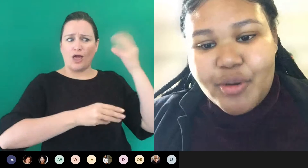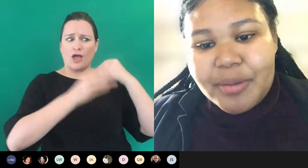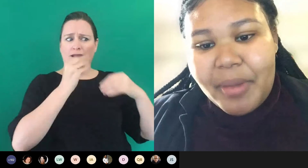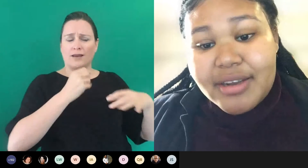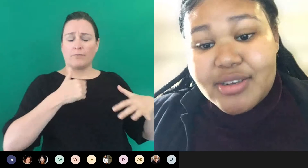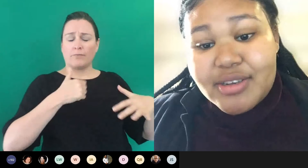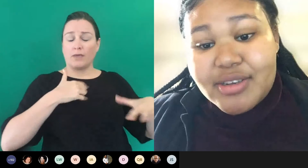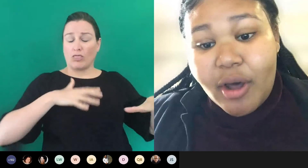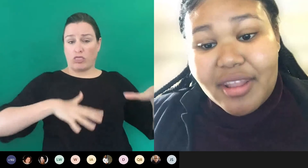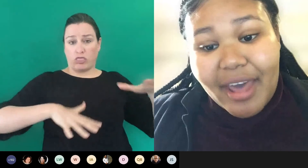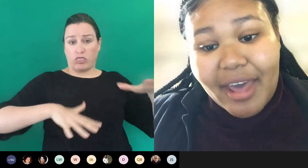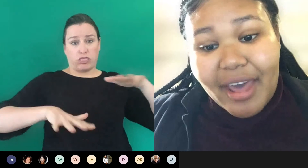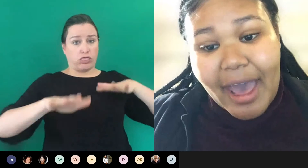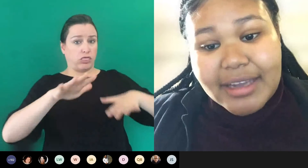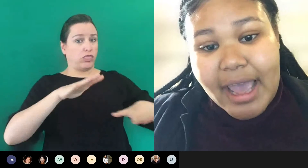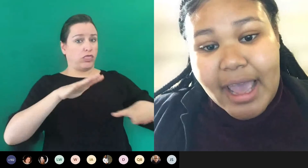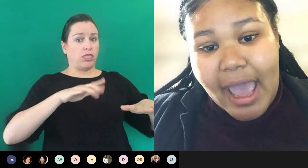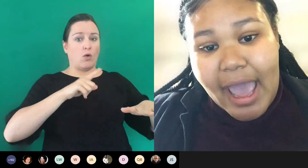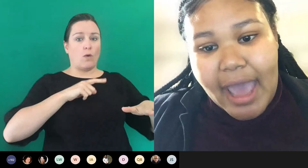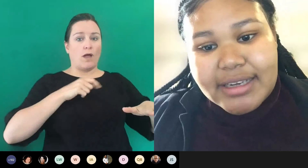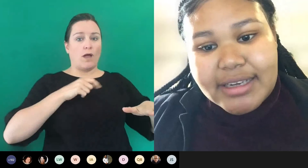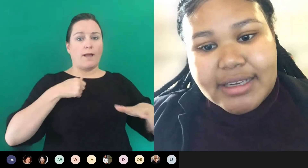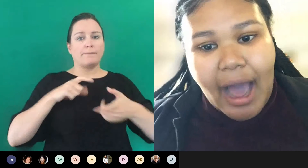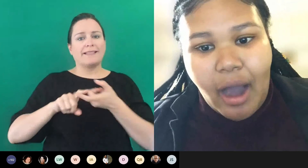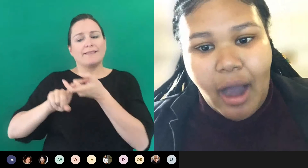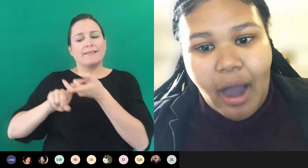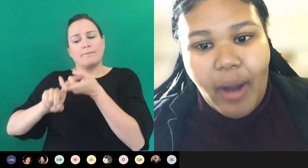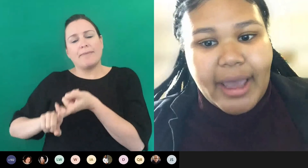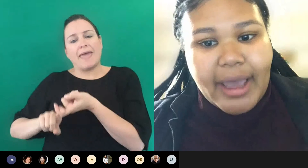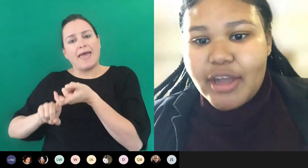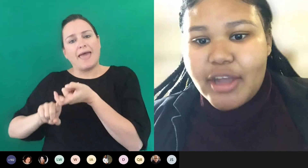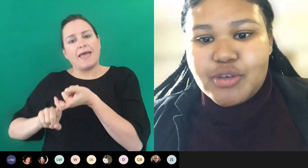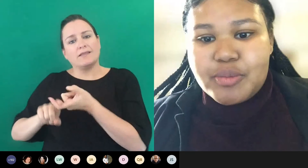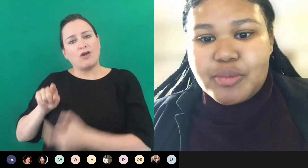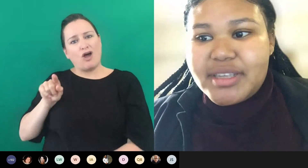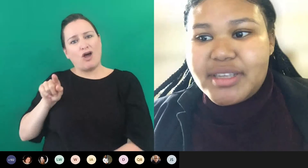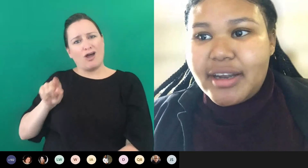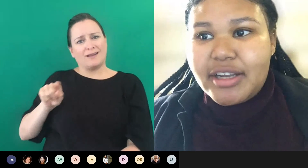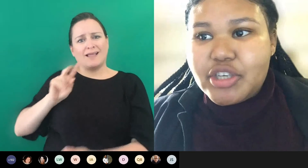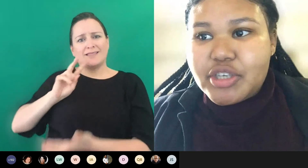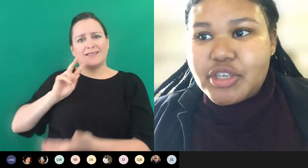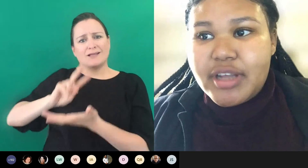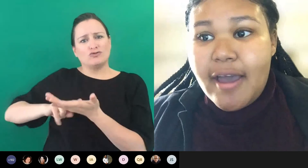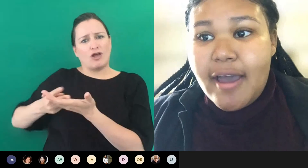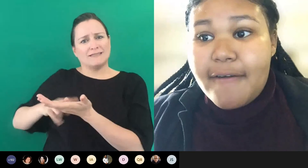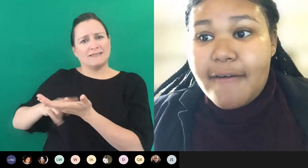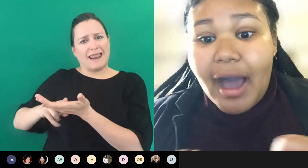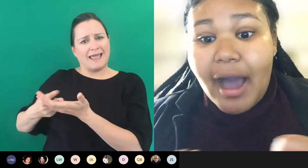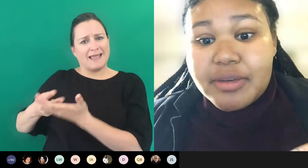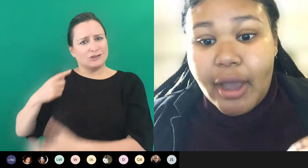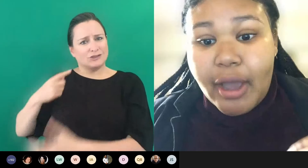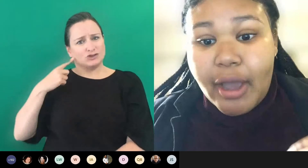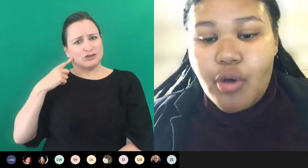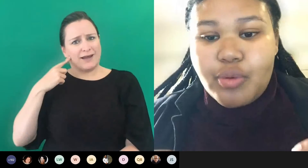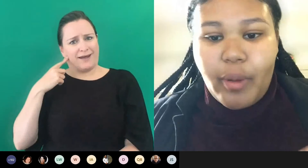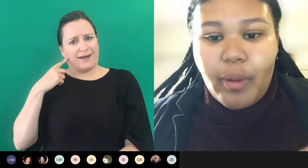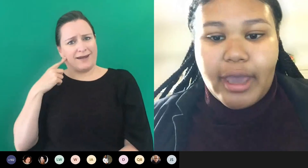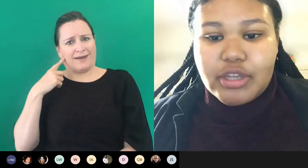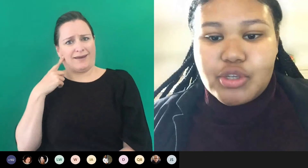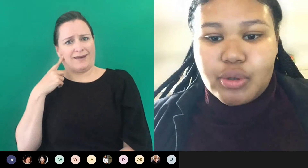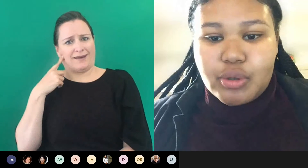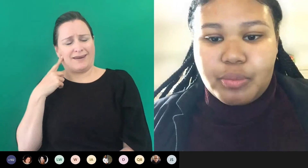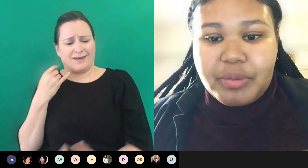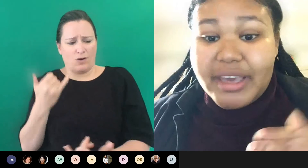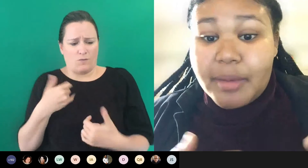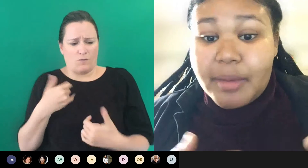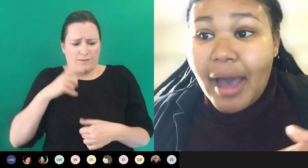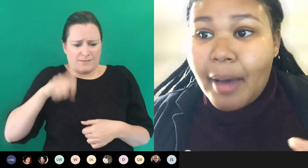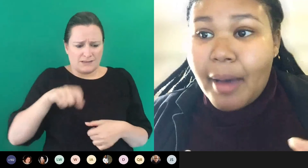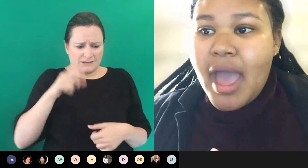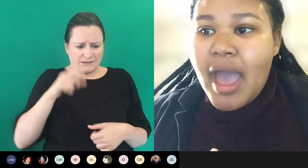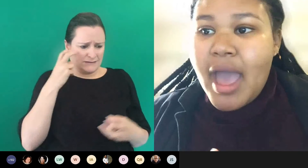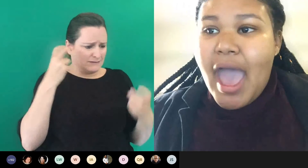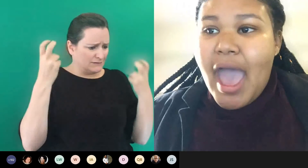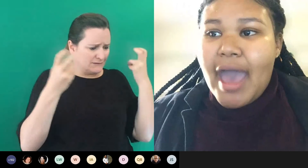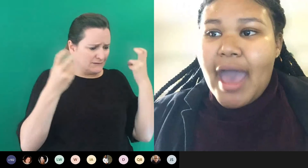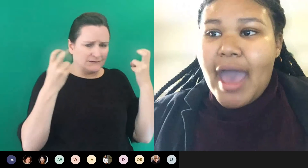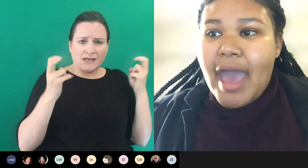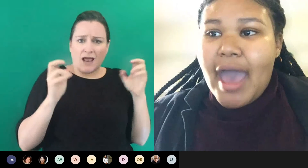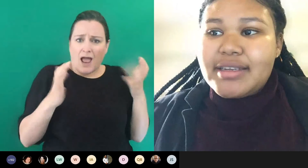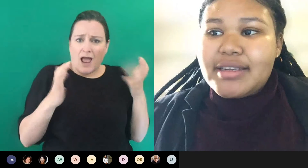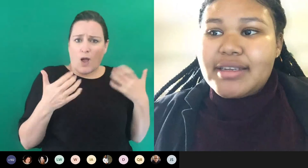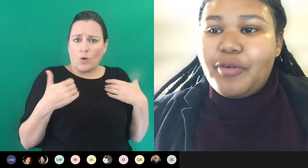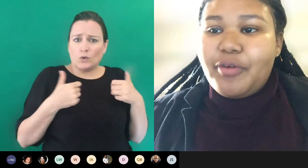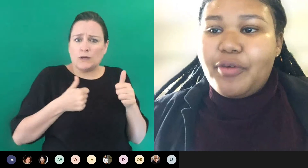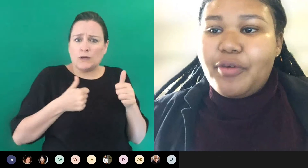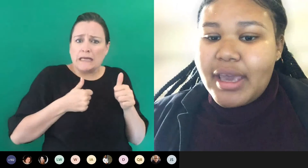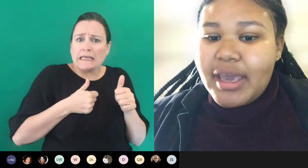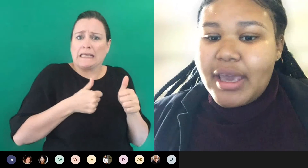was so dependent on that. And now I had to suddenly just find my own way to keep up.